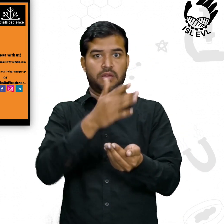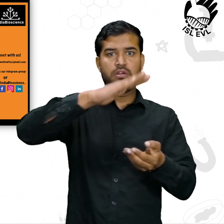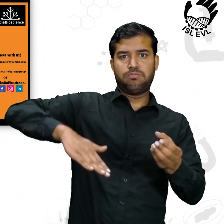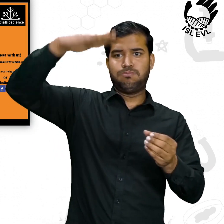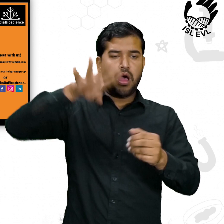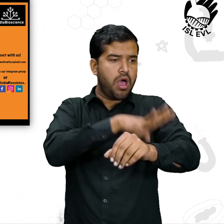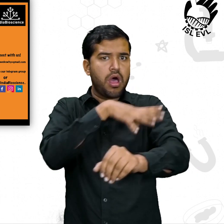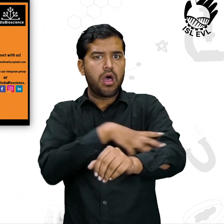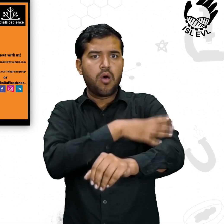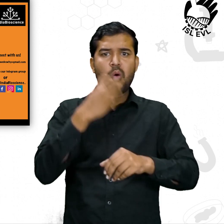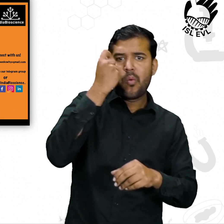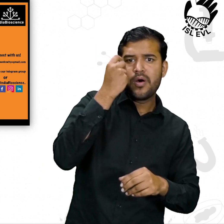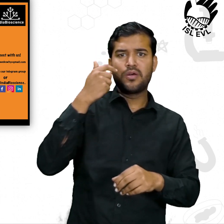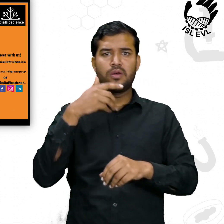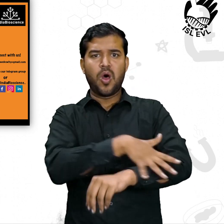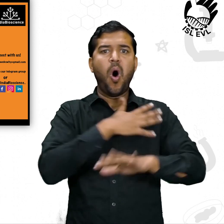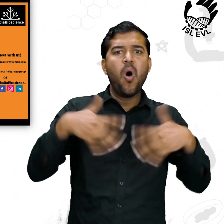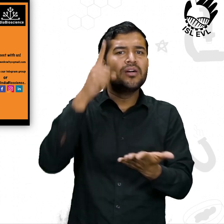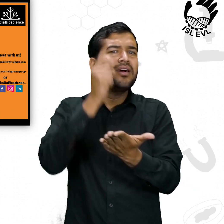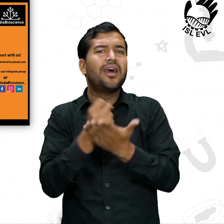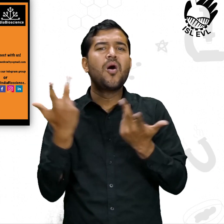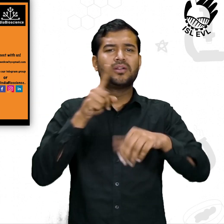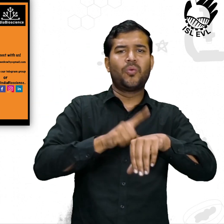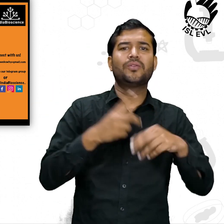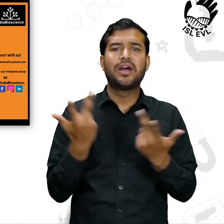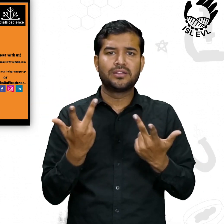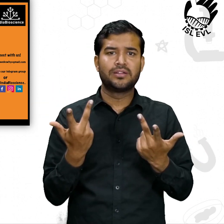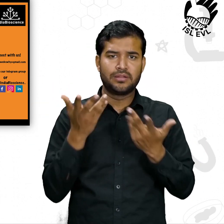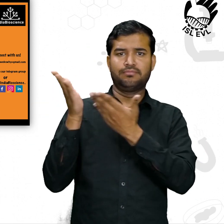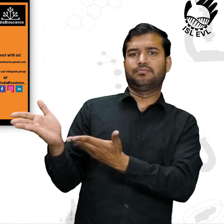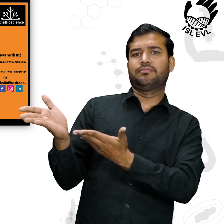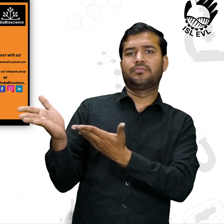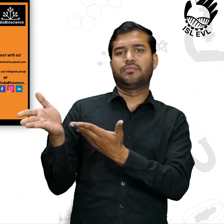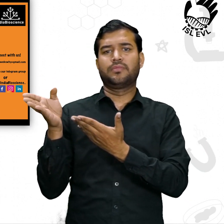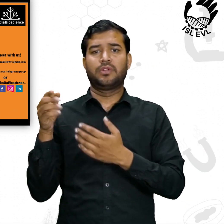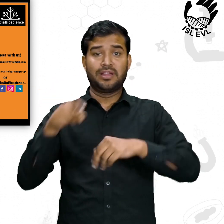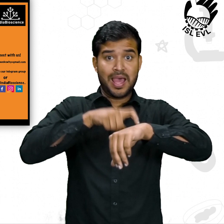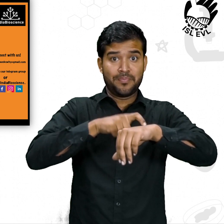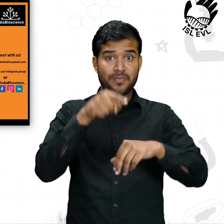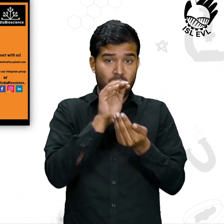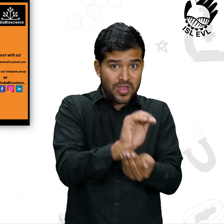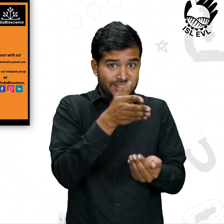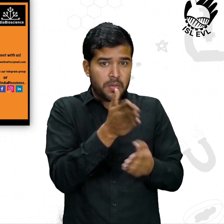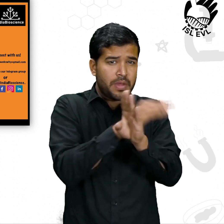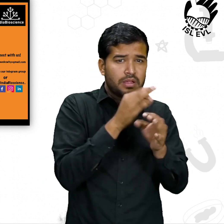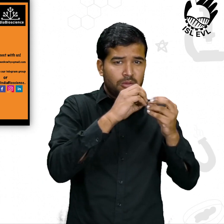decide where the pheomelanin producing cells will sit and where the eumelanin cells will sit. Once this is done, the executor